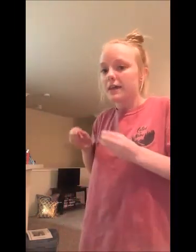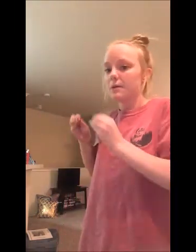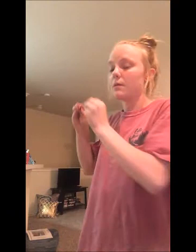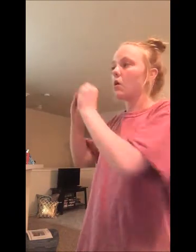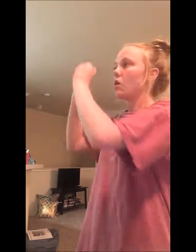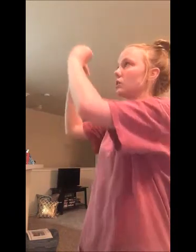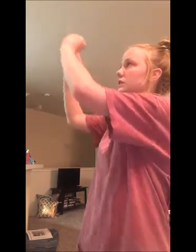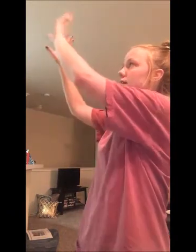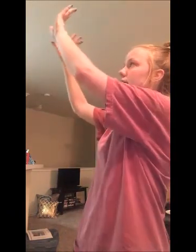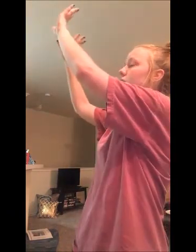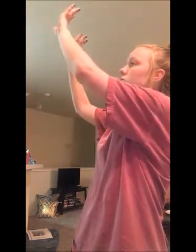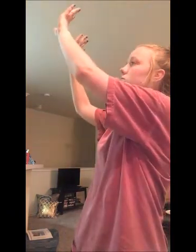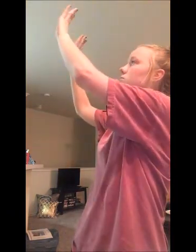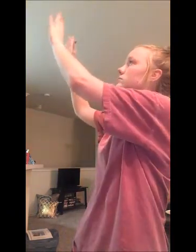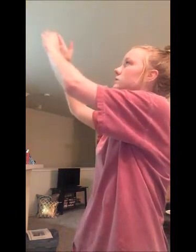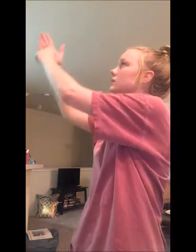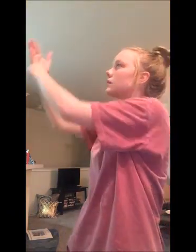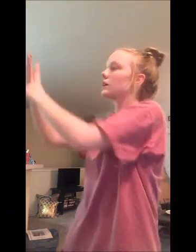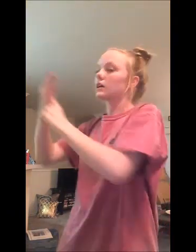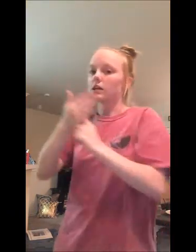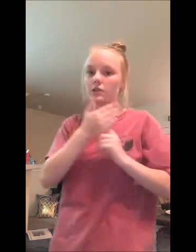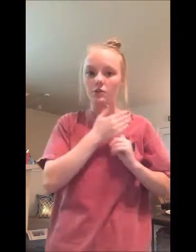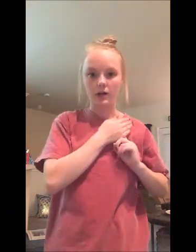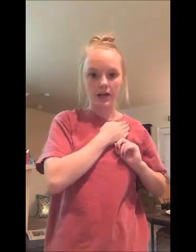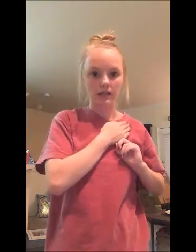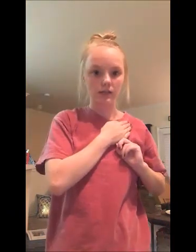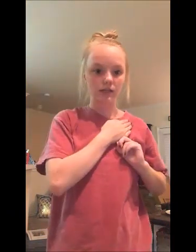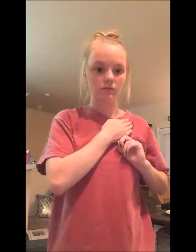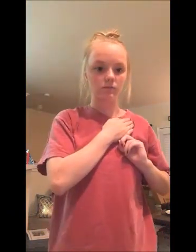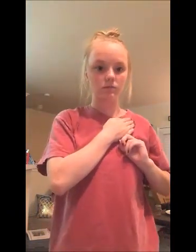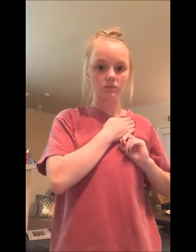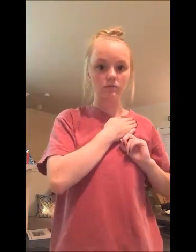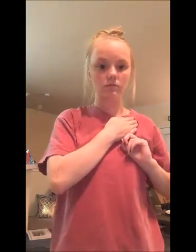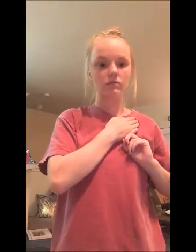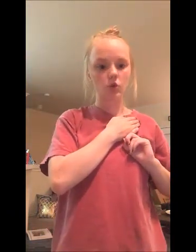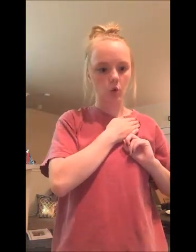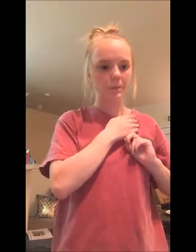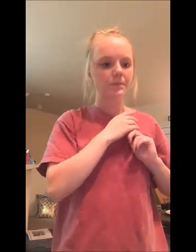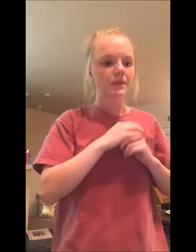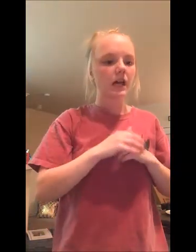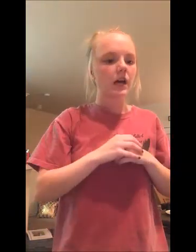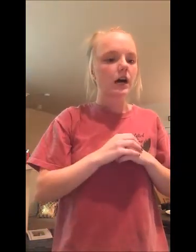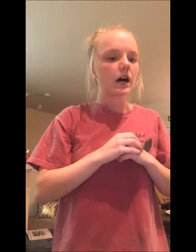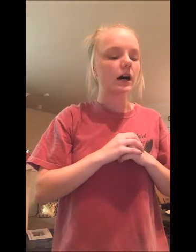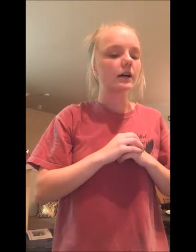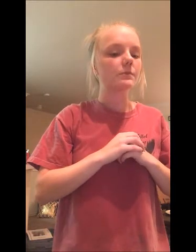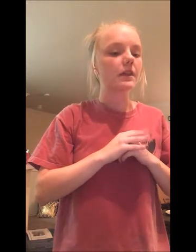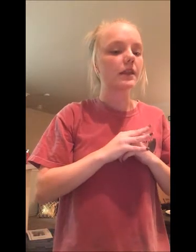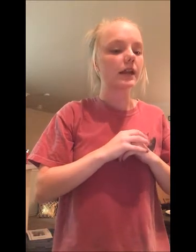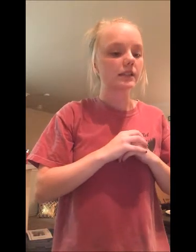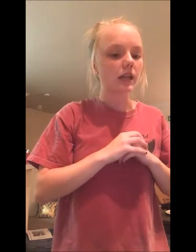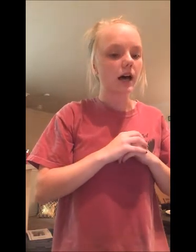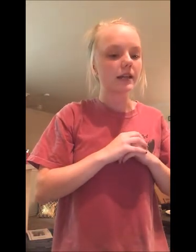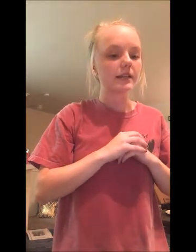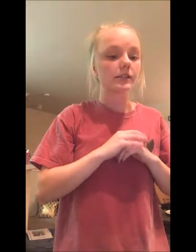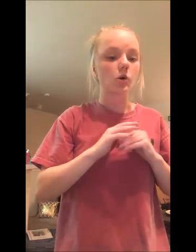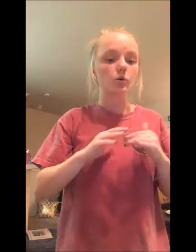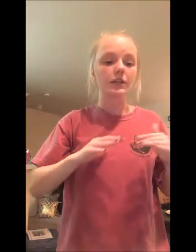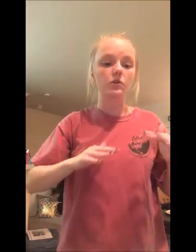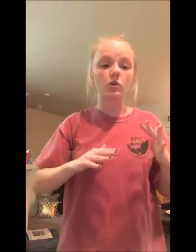them all down in your hands. Cool. And the next line is, only your